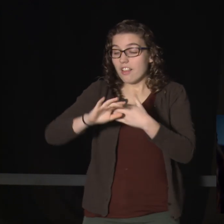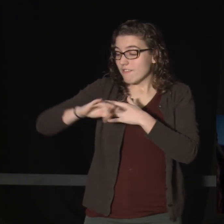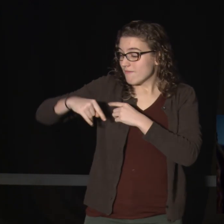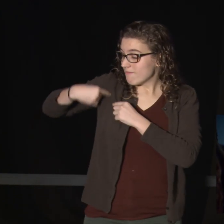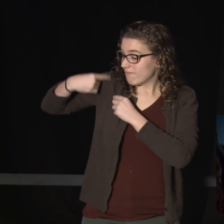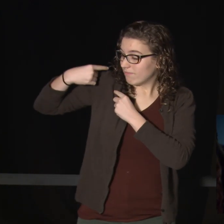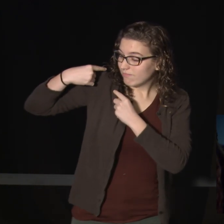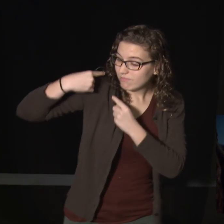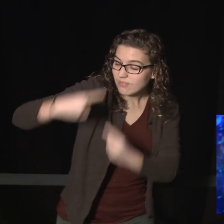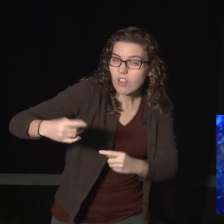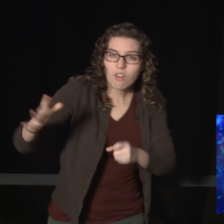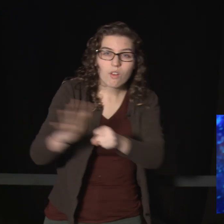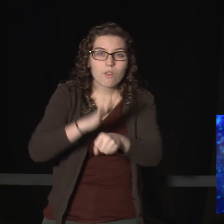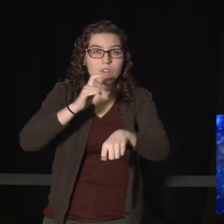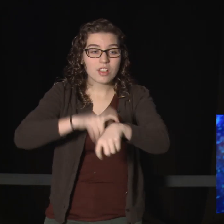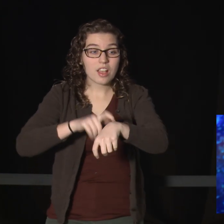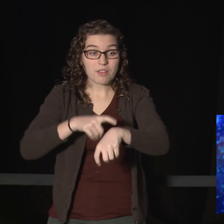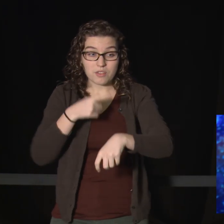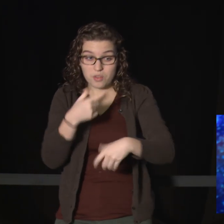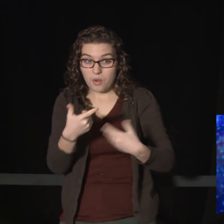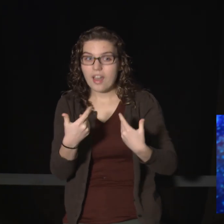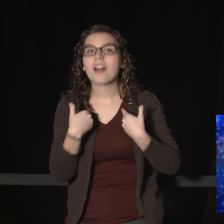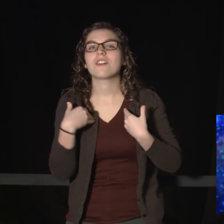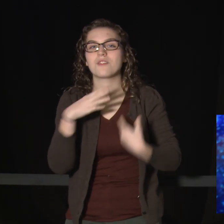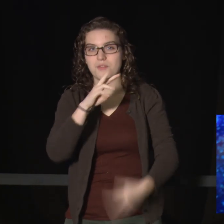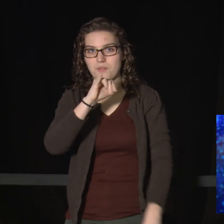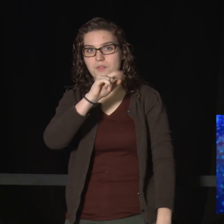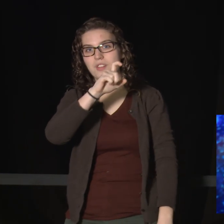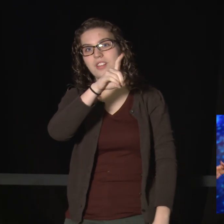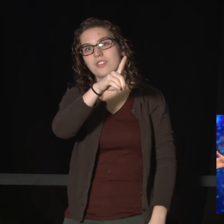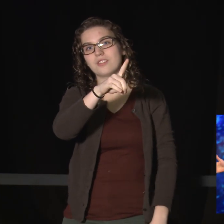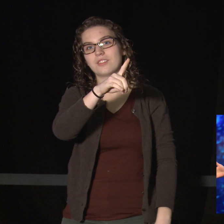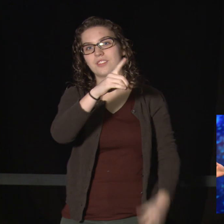while, you yourself hold the wild card.